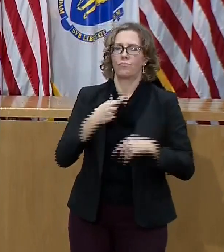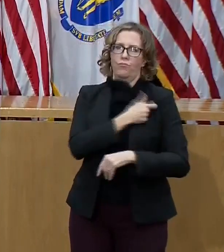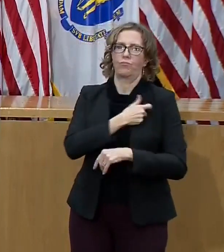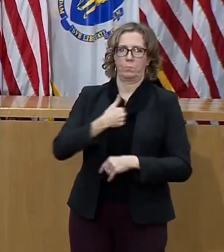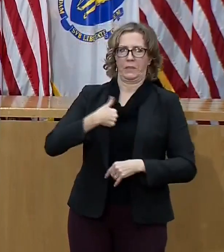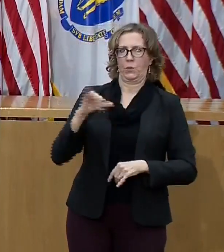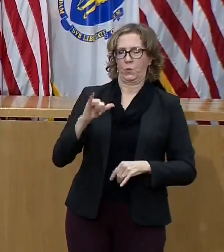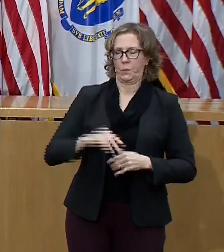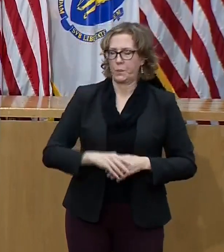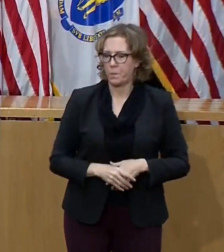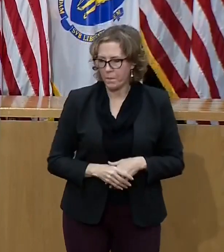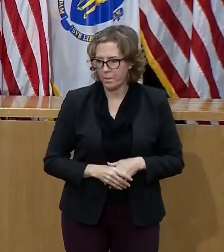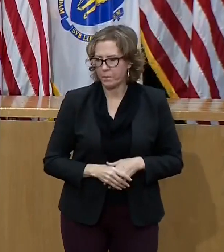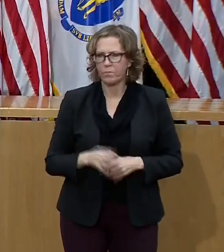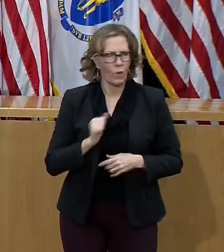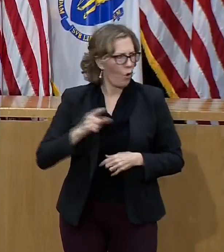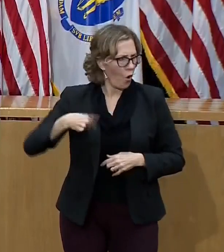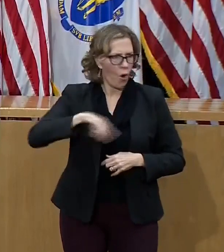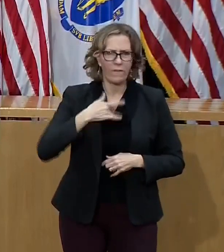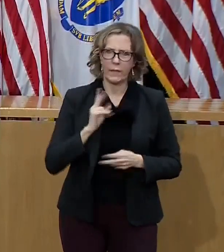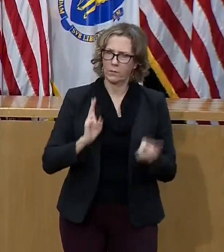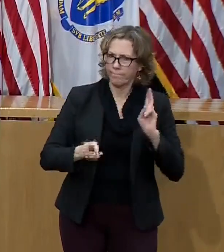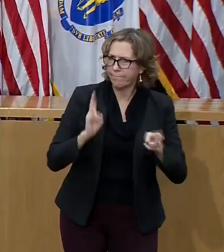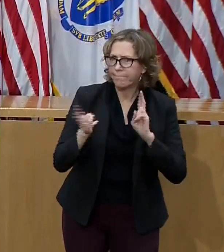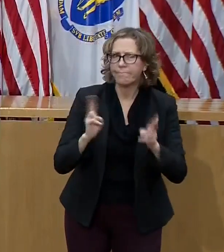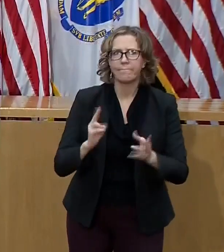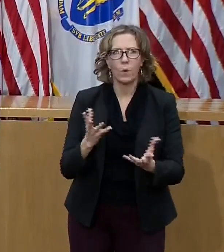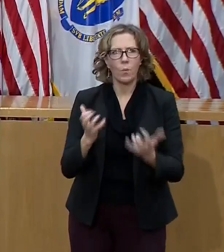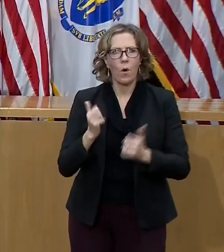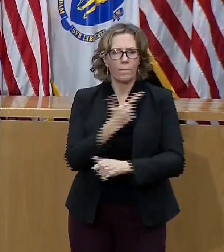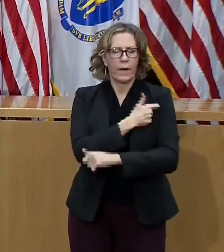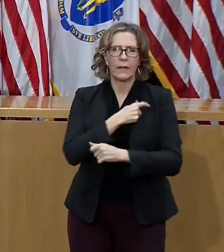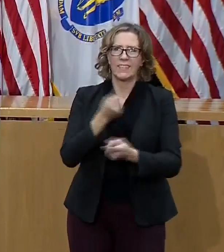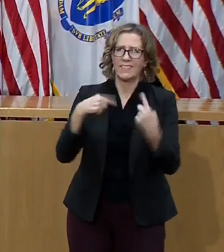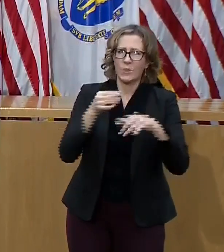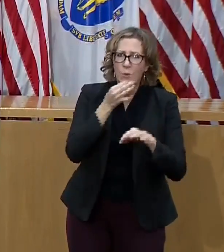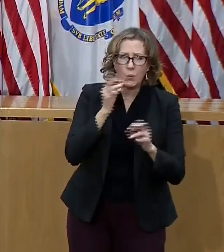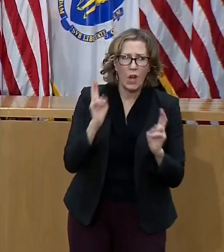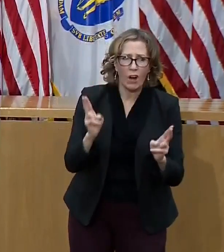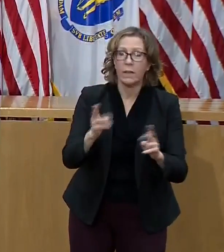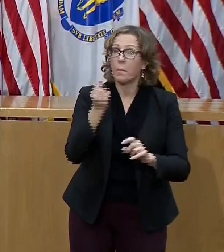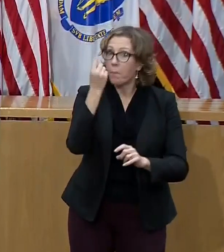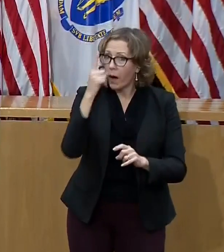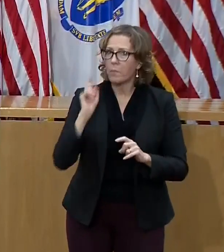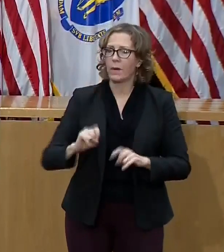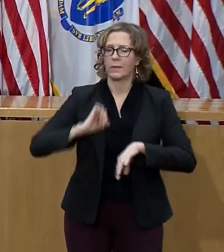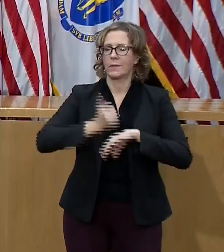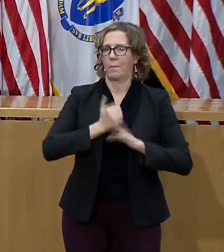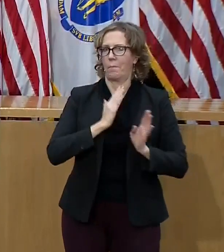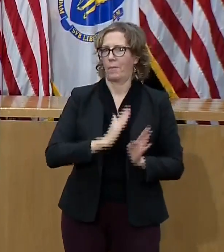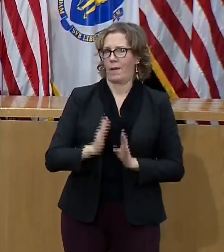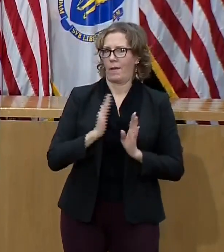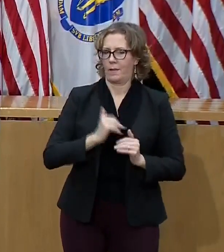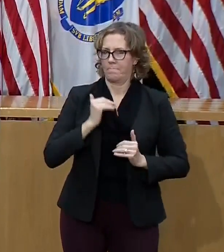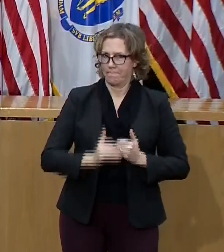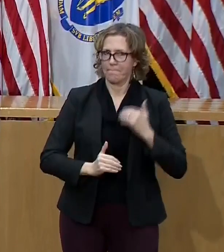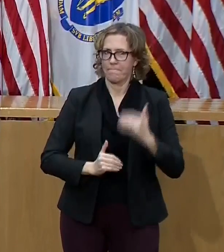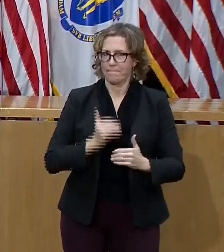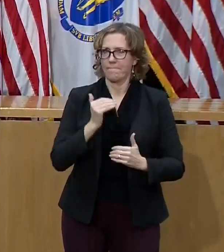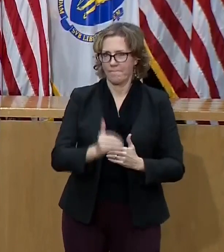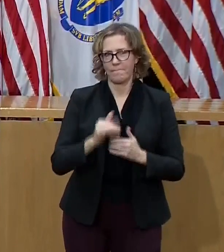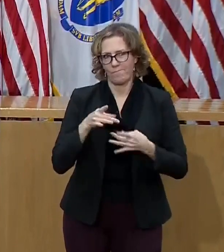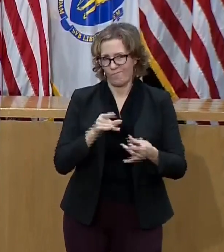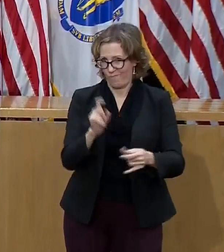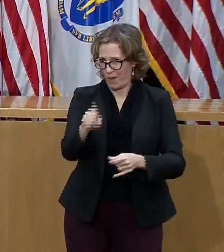vaccine distribution can't happen fast enough, but the process also needs to be thoughtful and thorough. And while hospitals and long-term